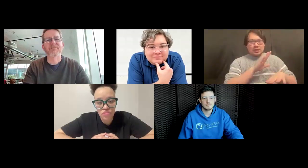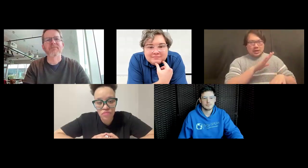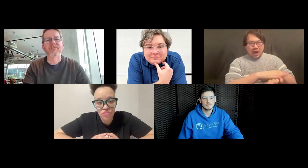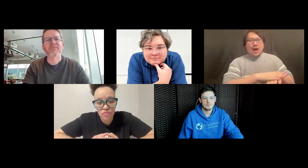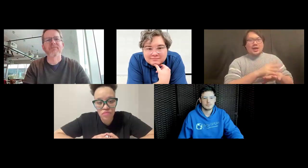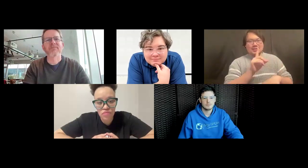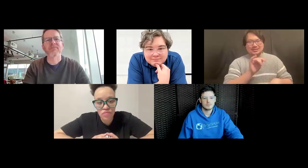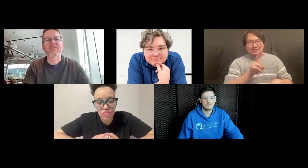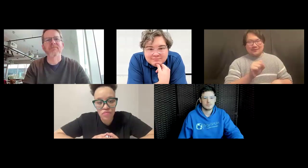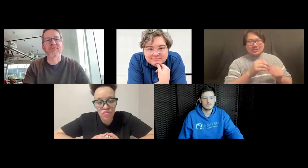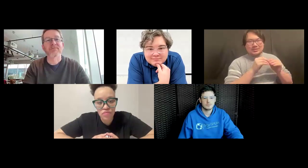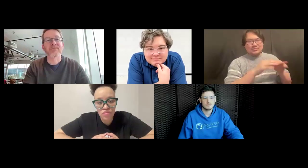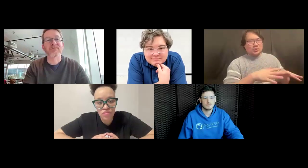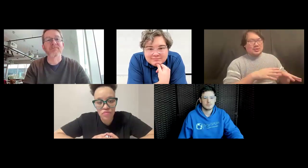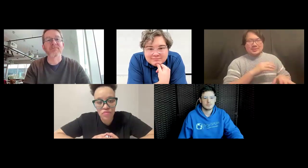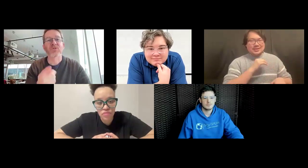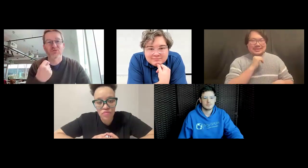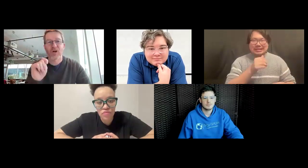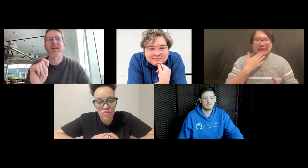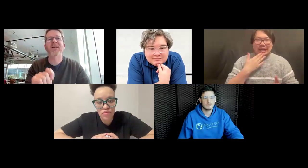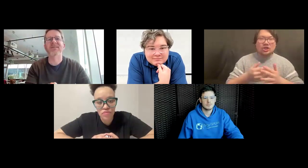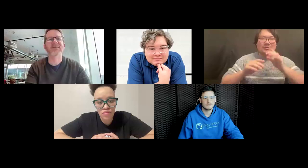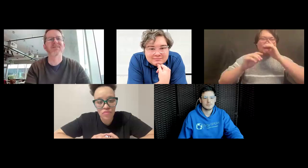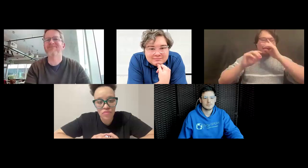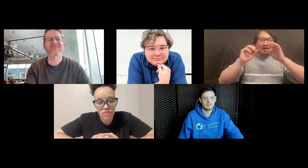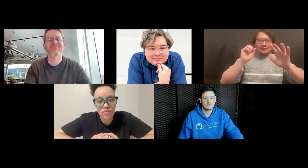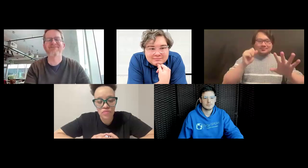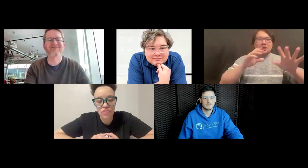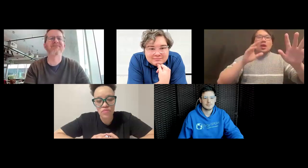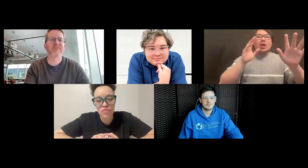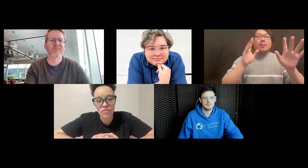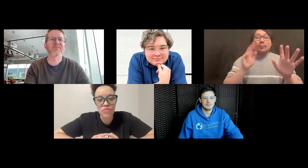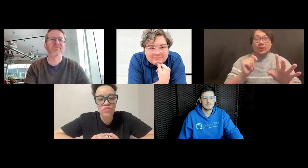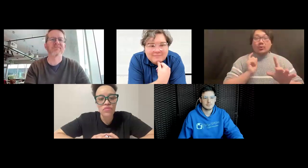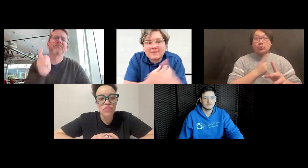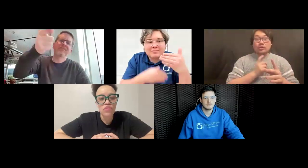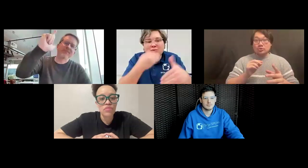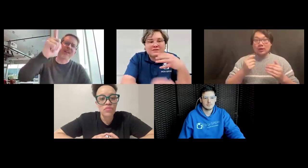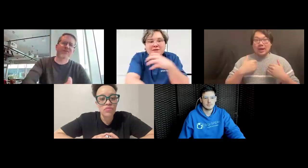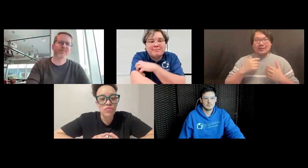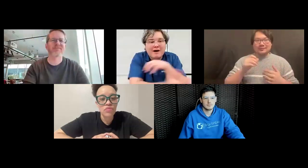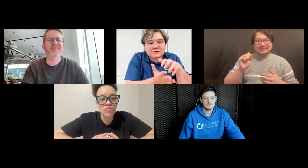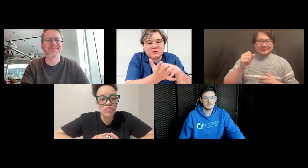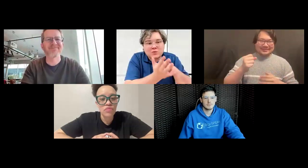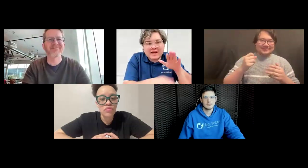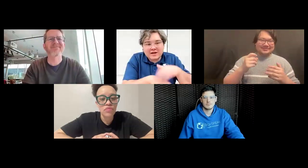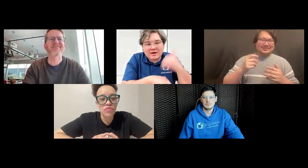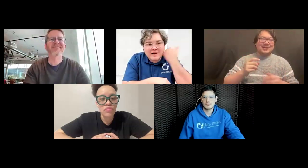time, but recognizing that we are trying to continue to improve upon that because it's not great. We're not satisfied with where it's